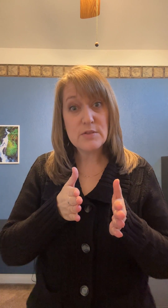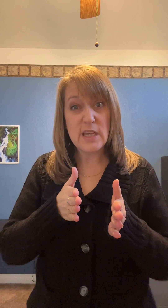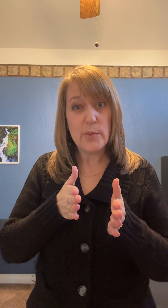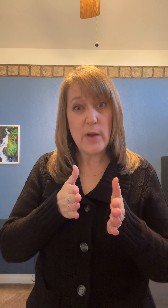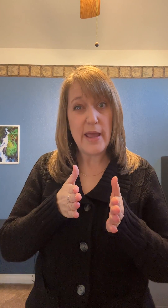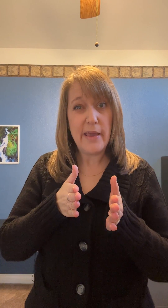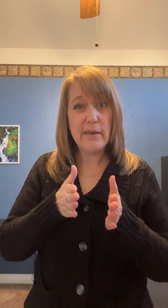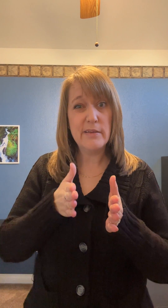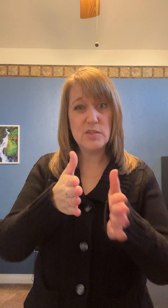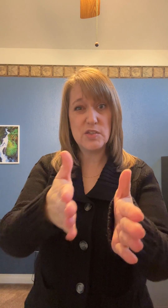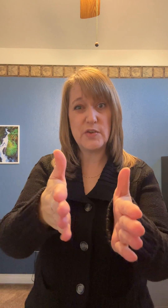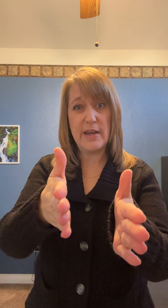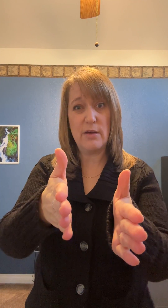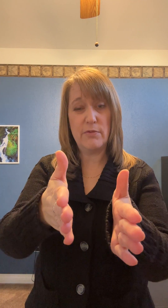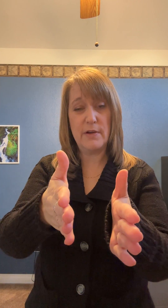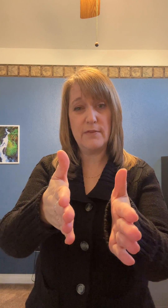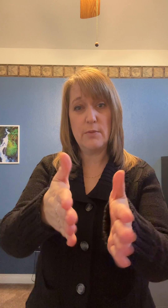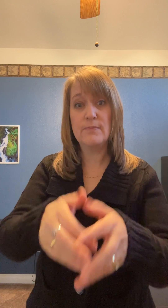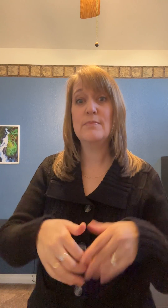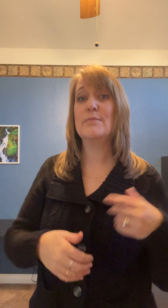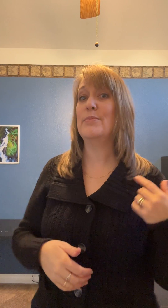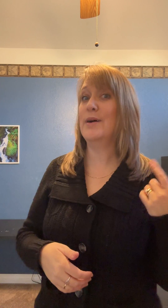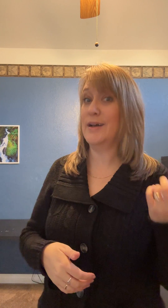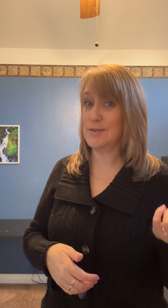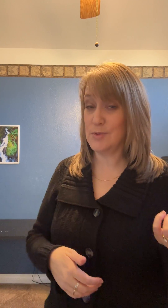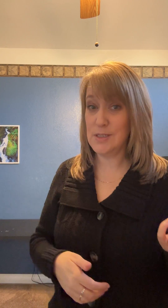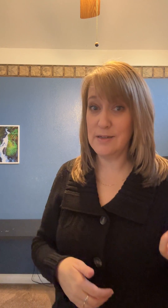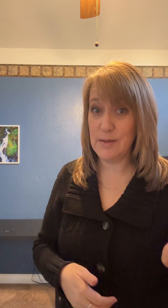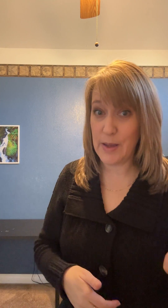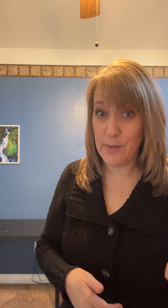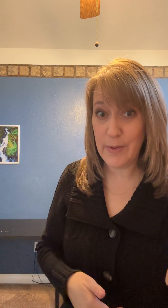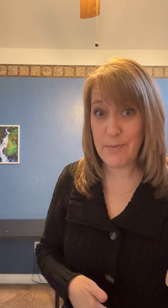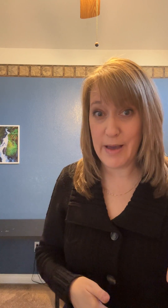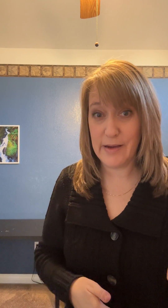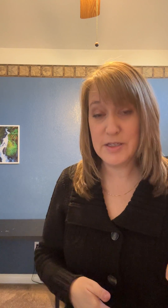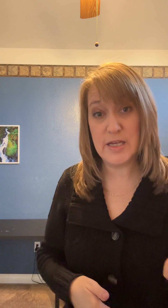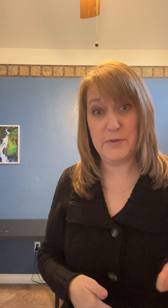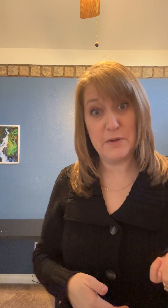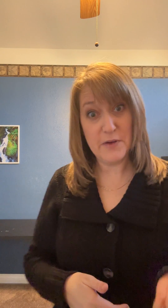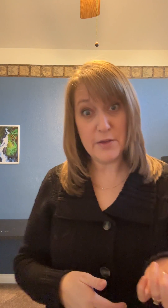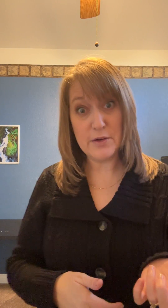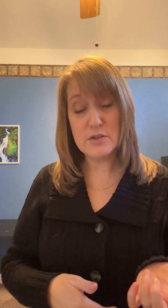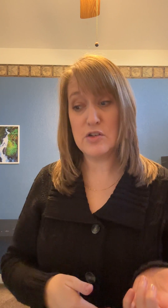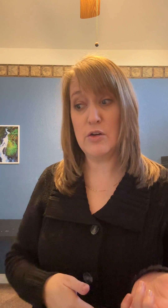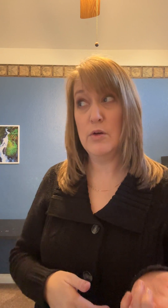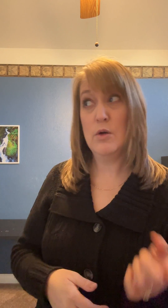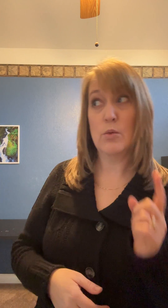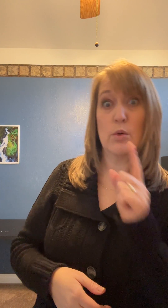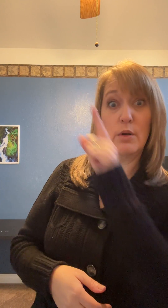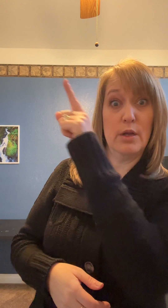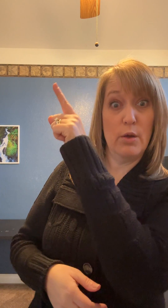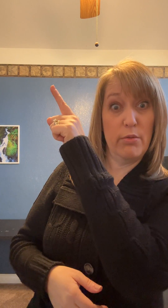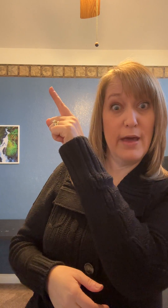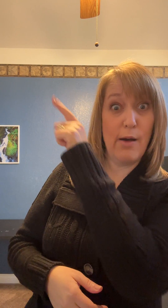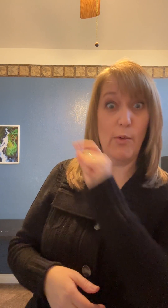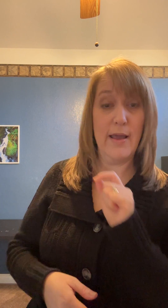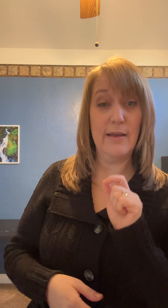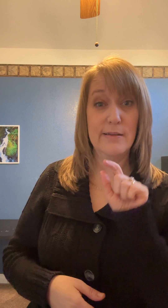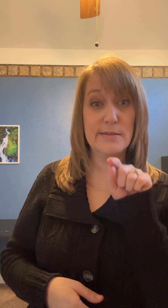sign way is just straight out in front of you. But we're talking about the way back to Heavenly Father. So we're going to go that way instead of